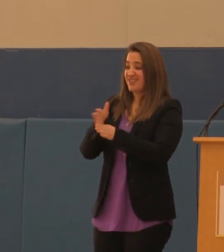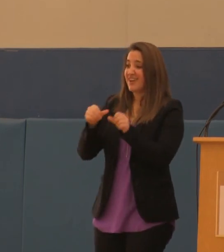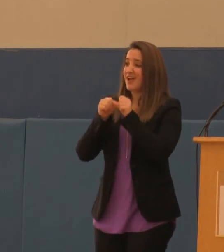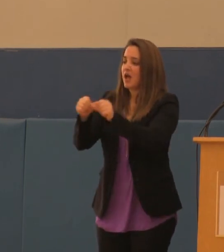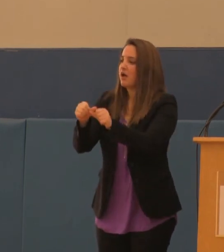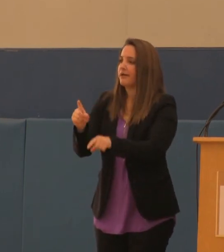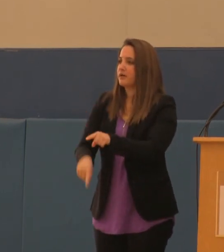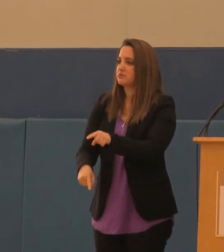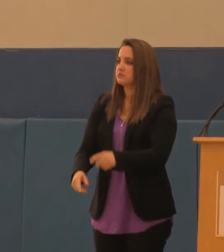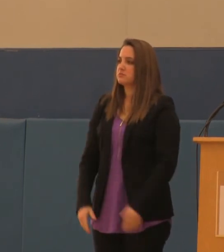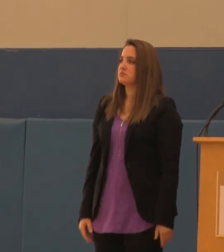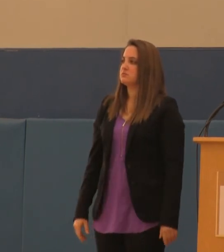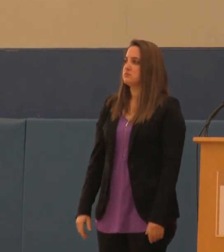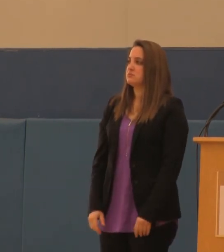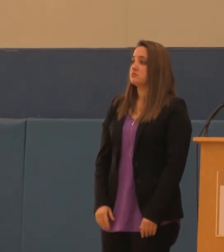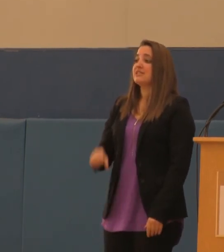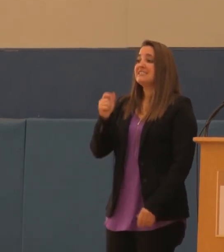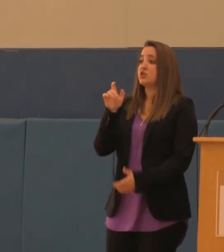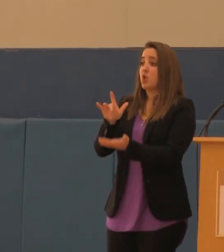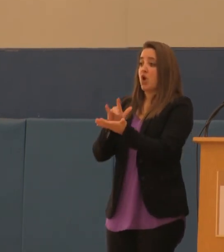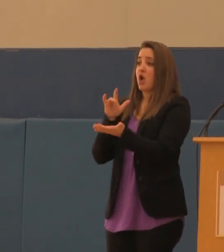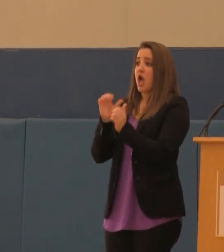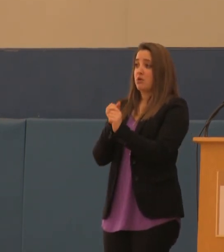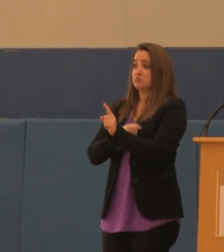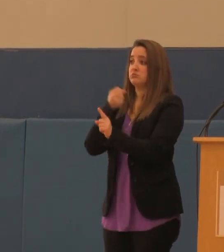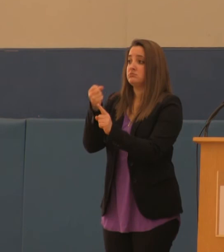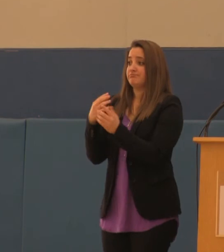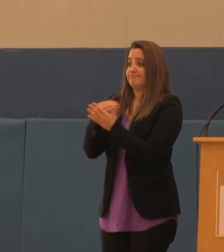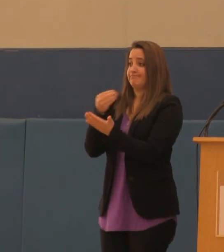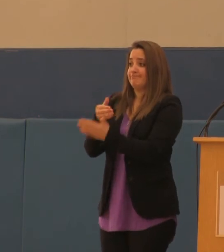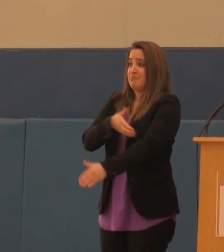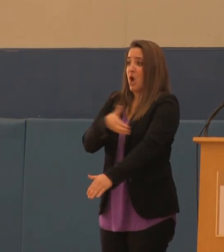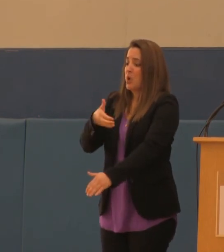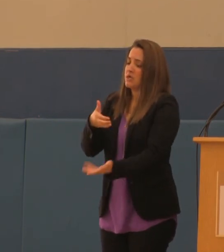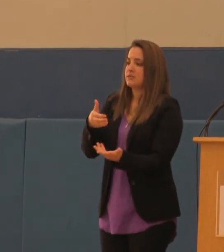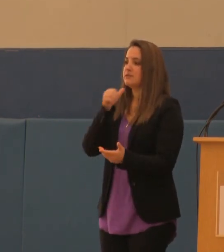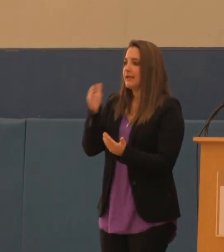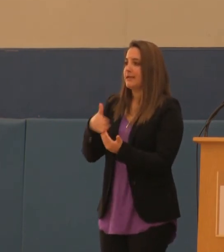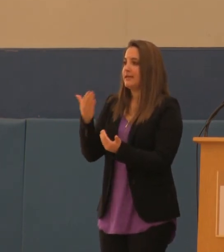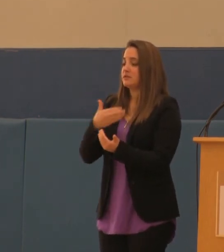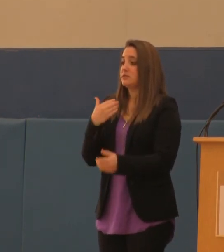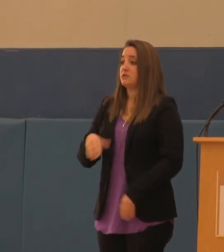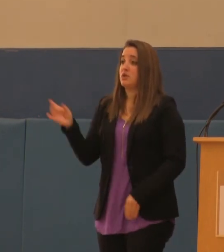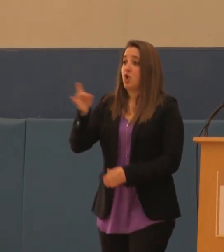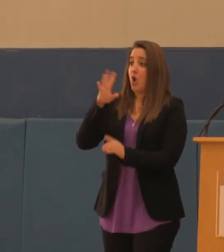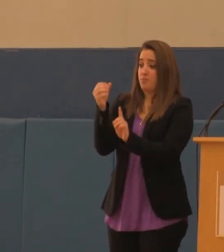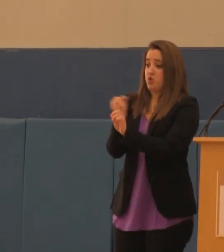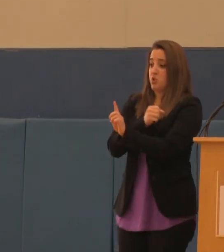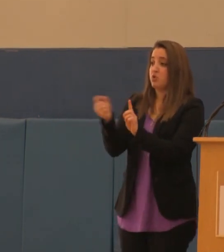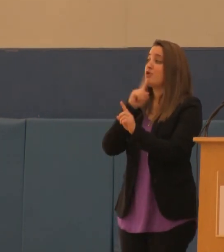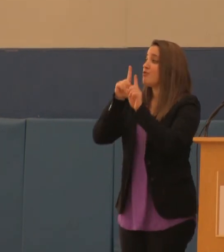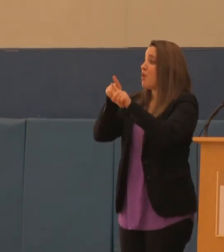Understanding exactly how harassment affects earning power isn't easy because abuse is notoriously underreported, especially at the professional